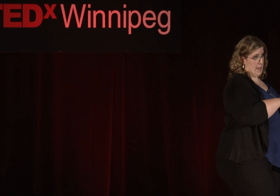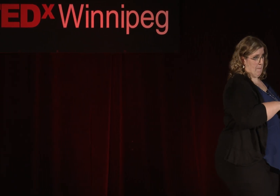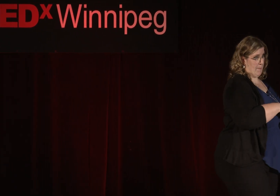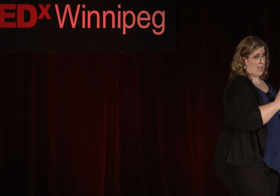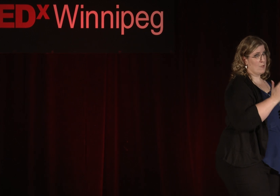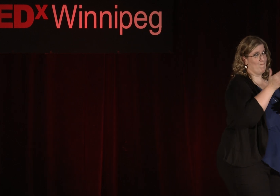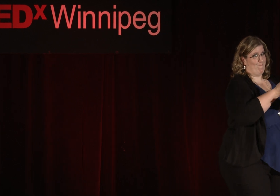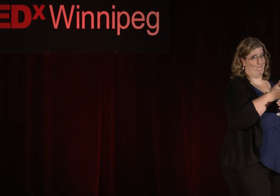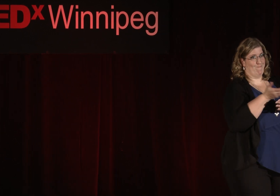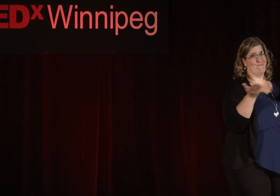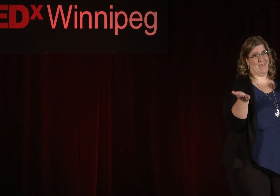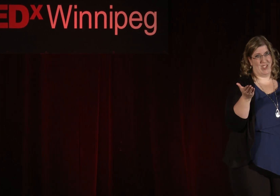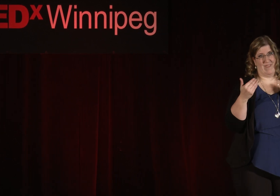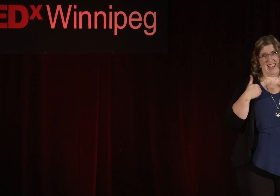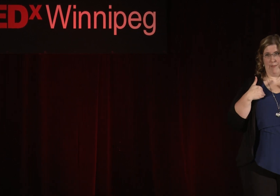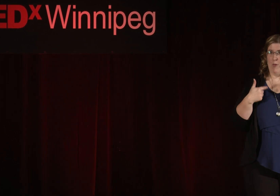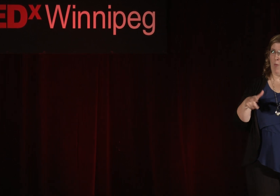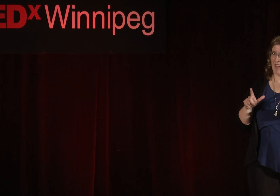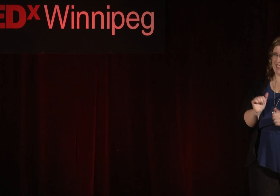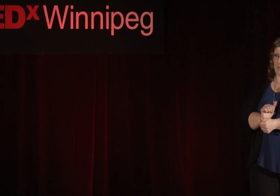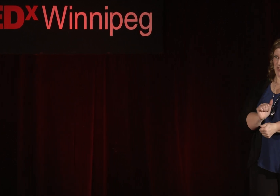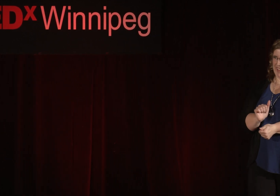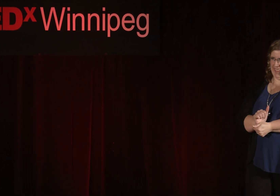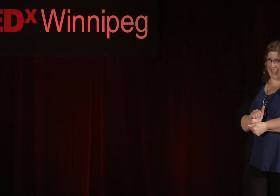a service animal when they are working.